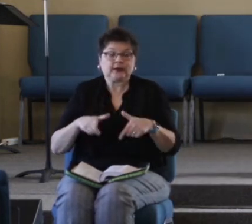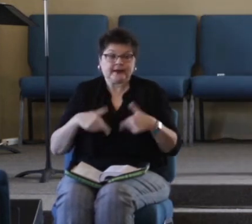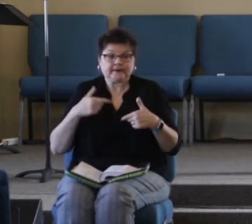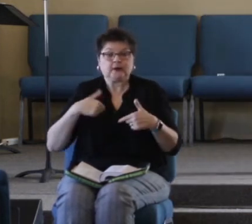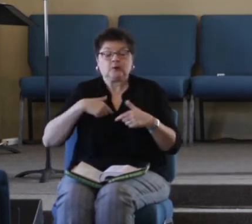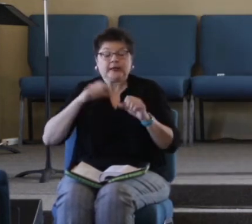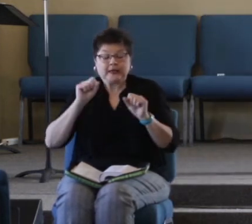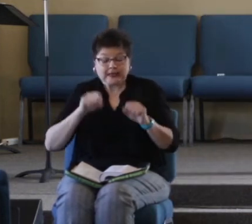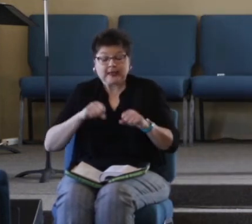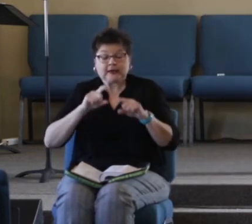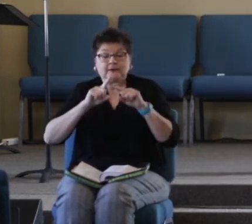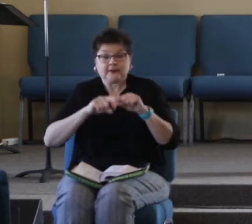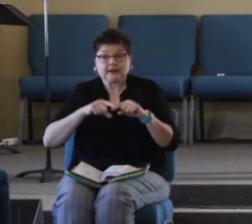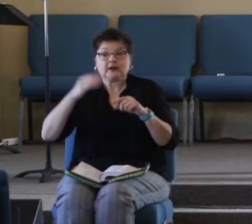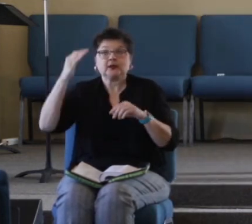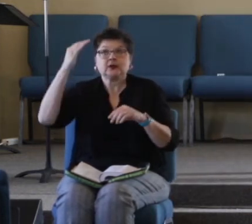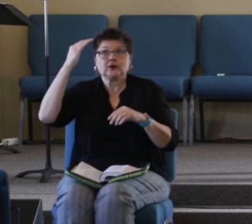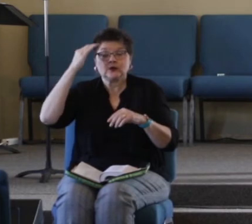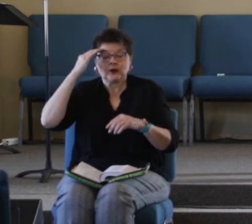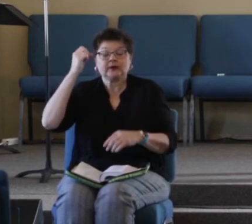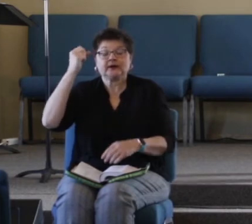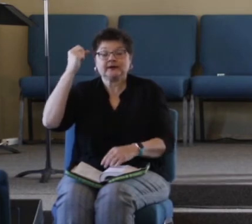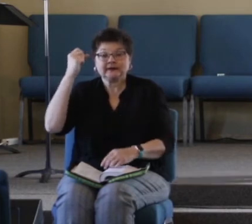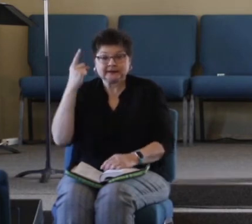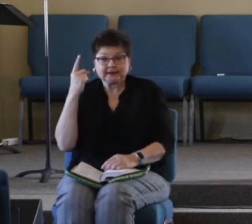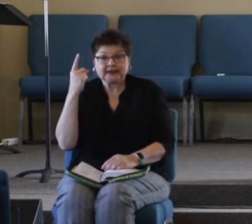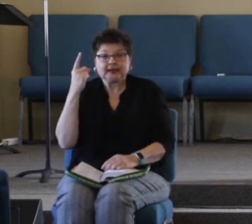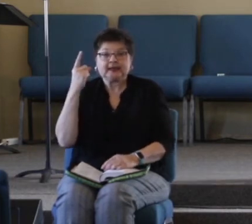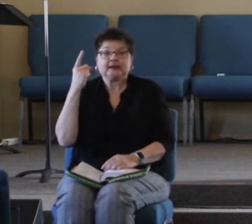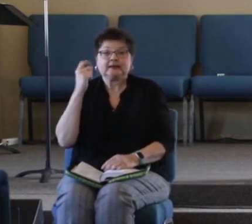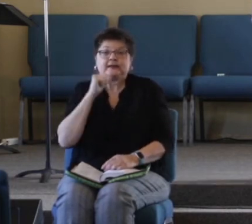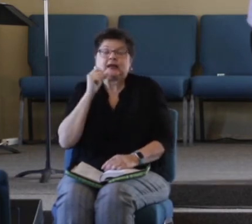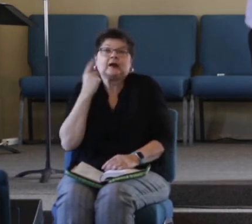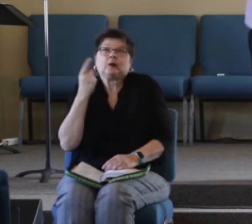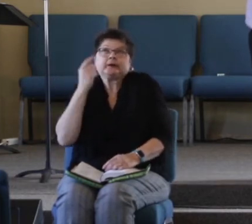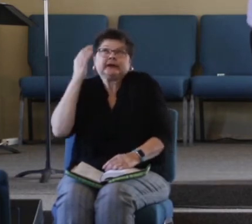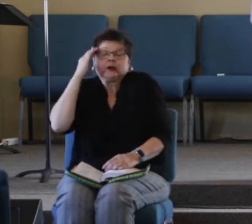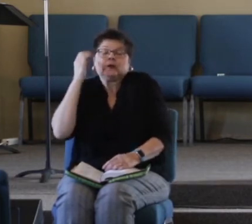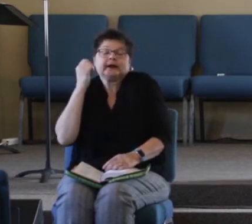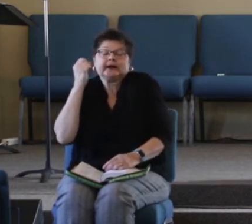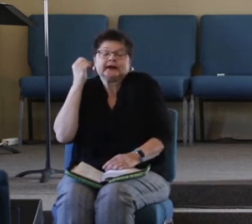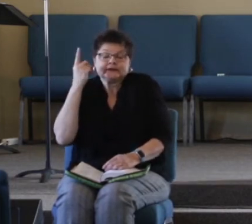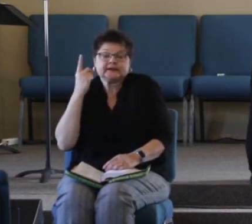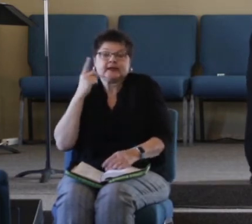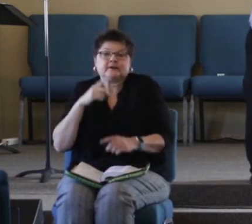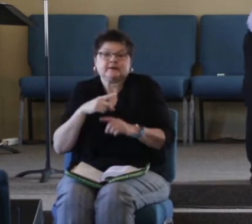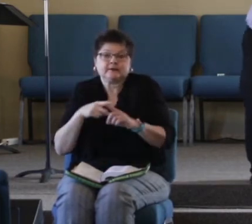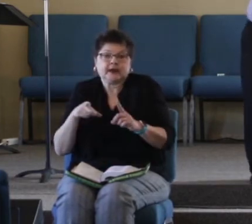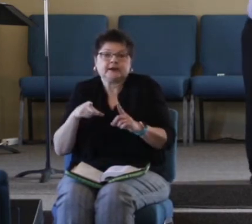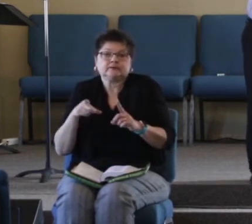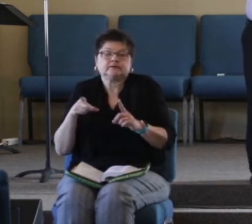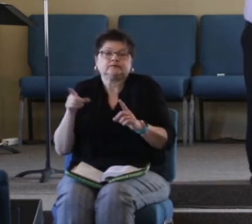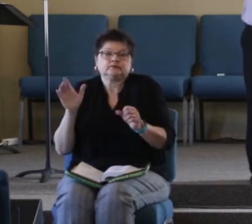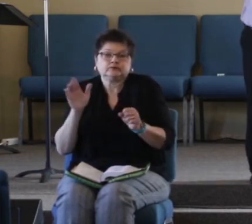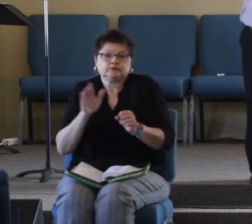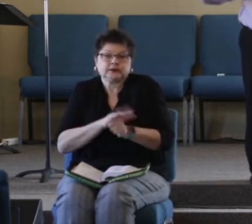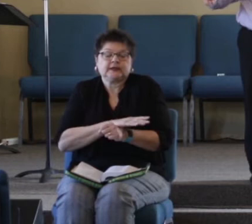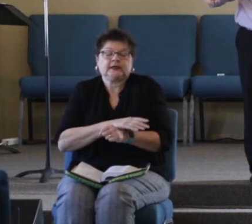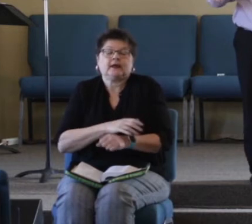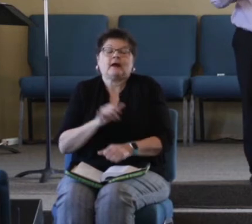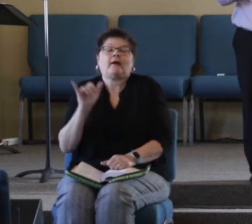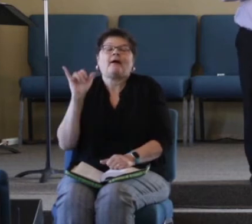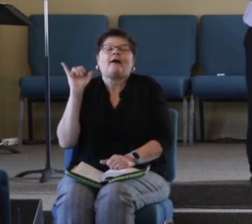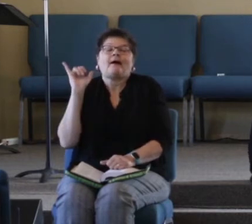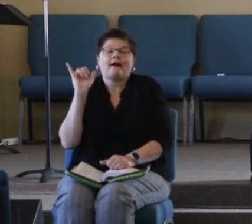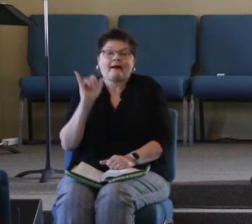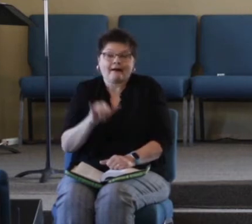know, to understand, to not just know and understand, but comprehend all of life